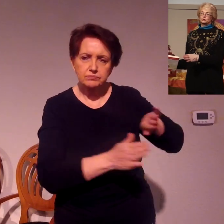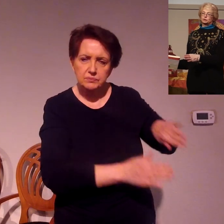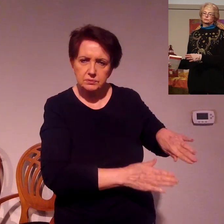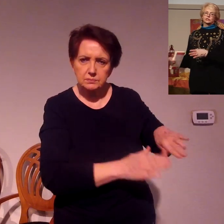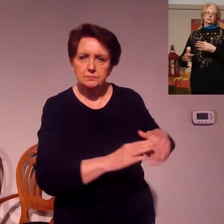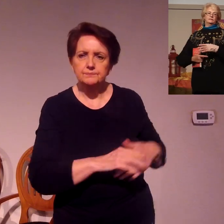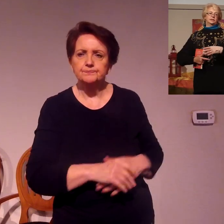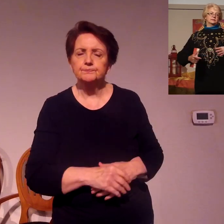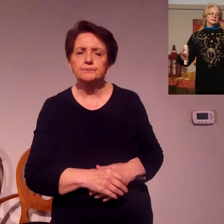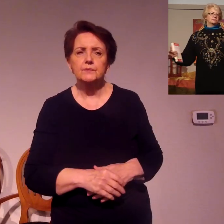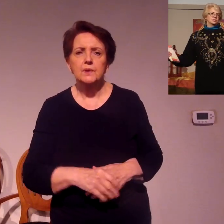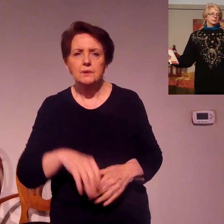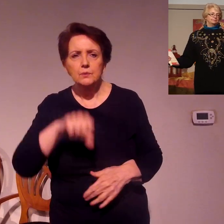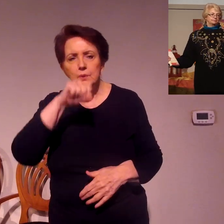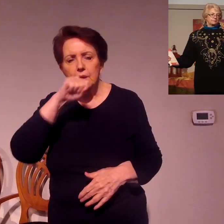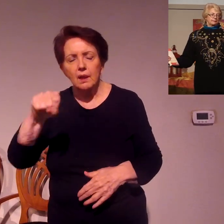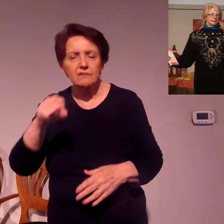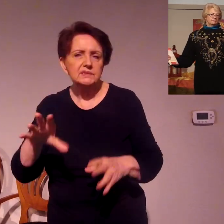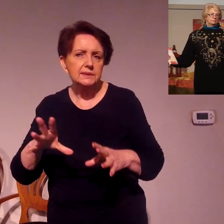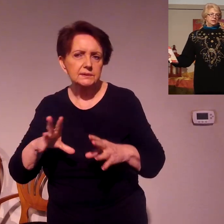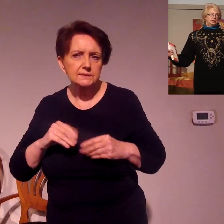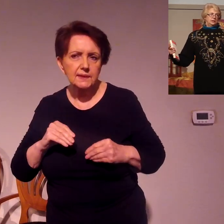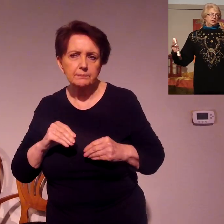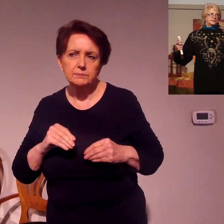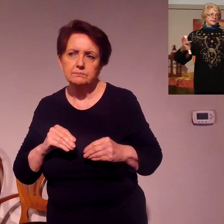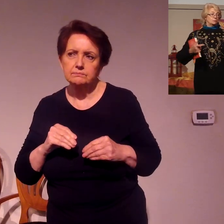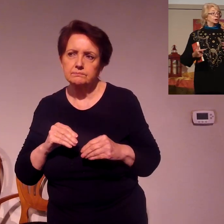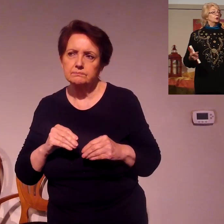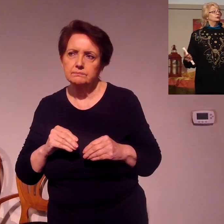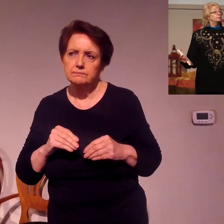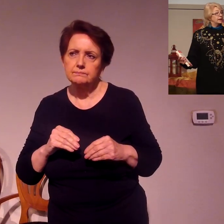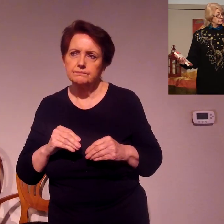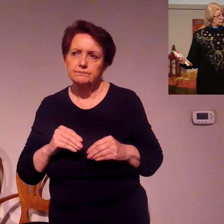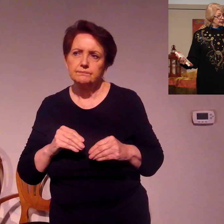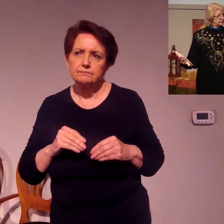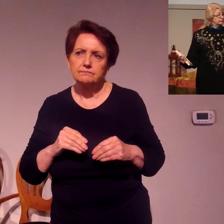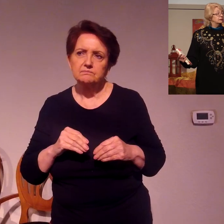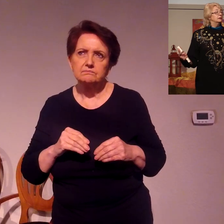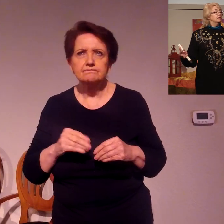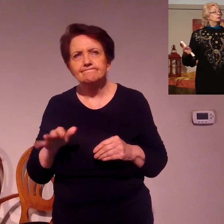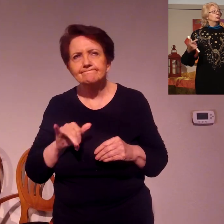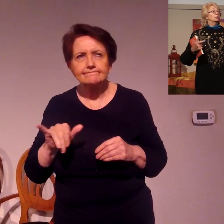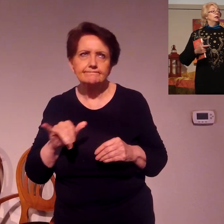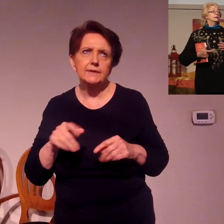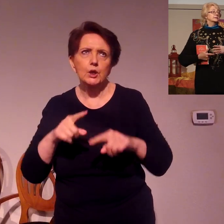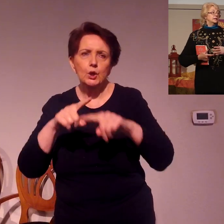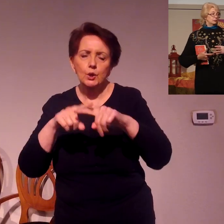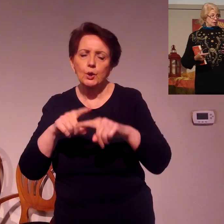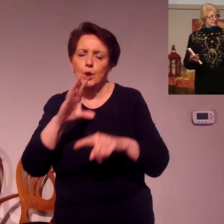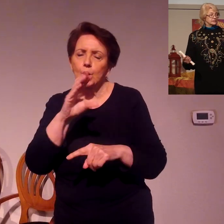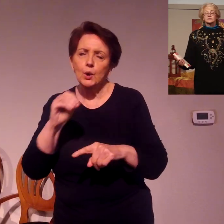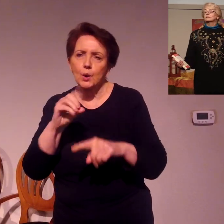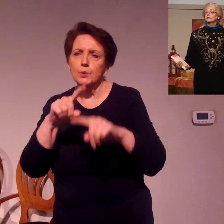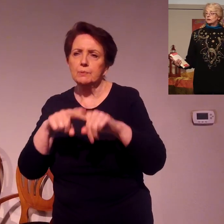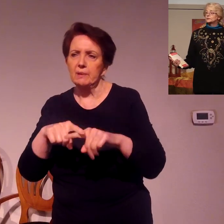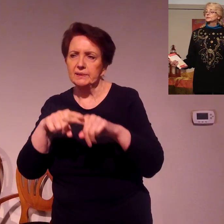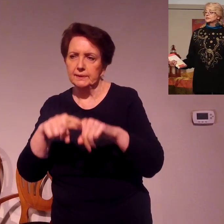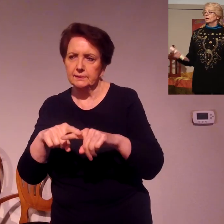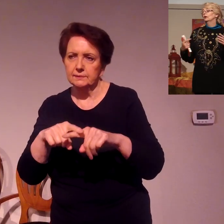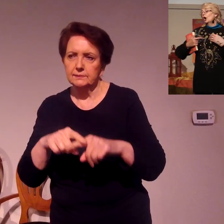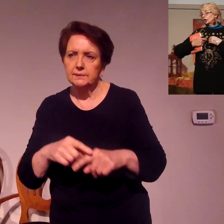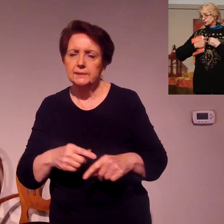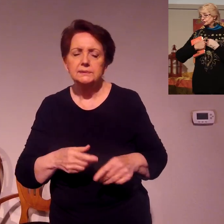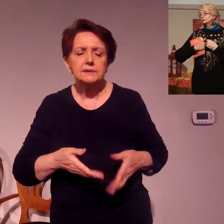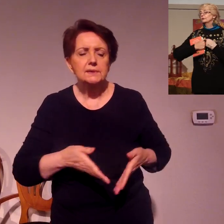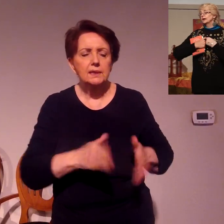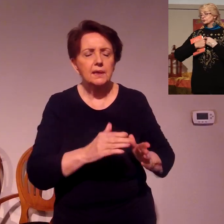we do sort of just love and accept in a somewhat codependent way, or in a way that doesn't allow us to